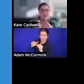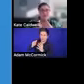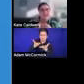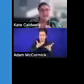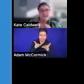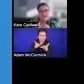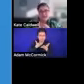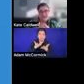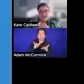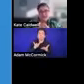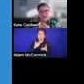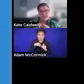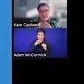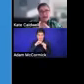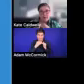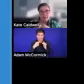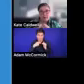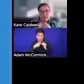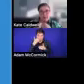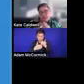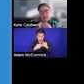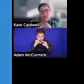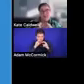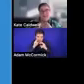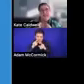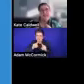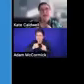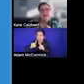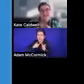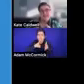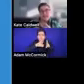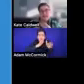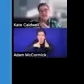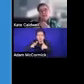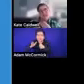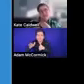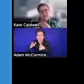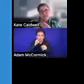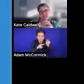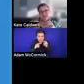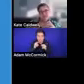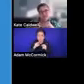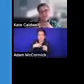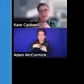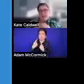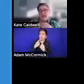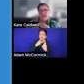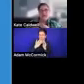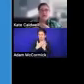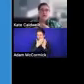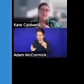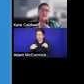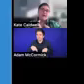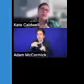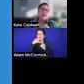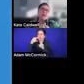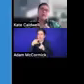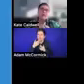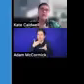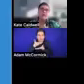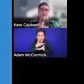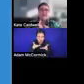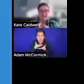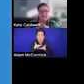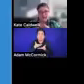just critique those power dynamics and relationships, but actually talk about how we